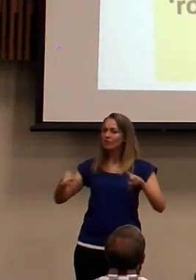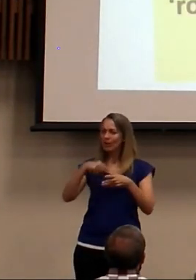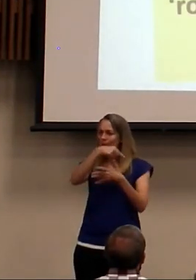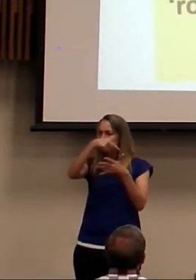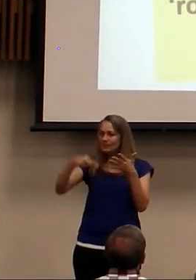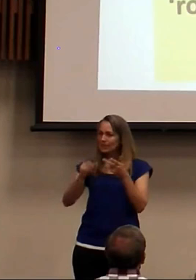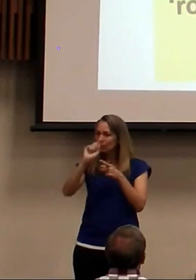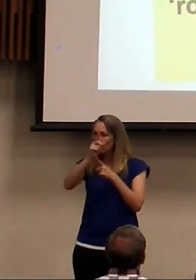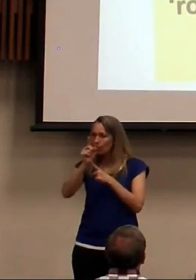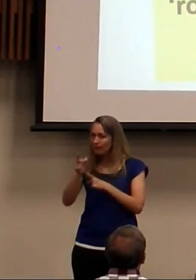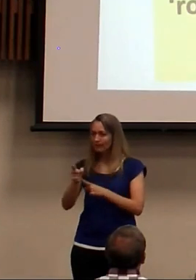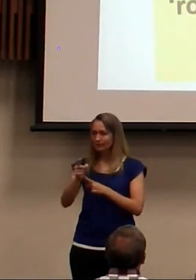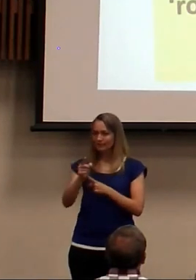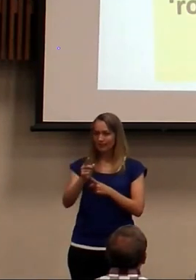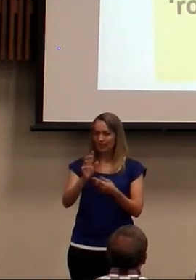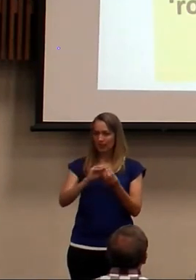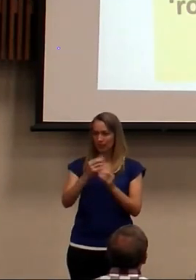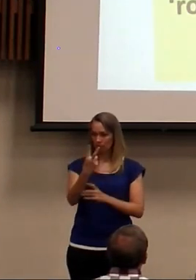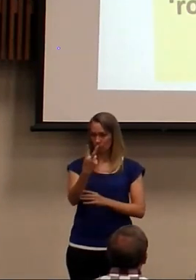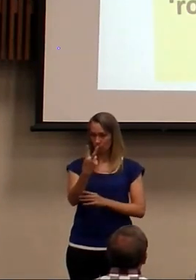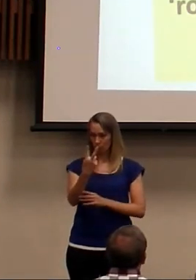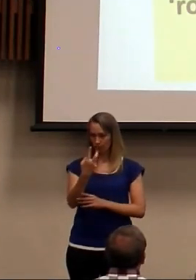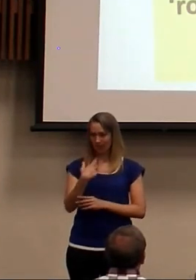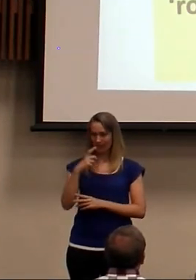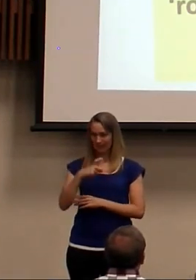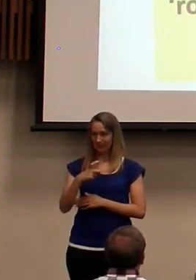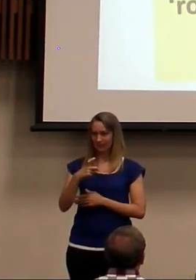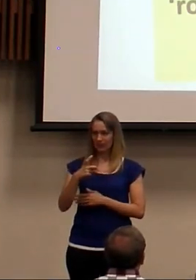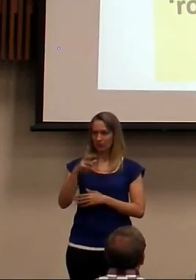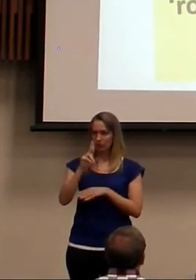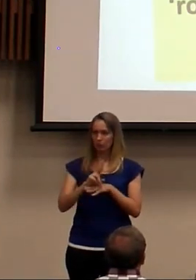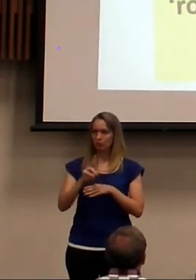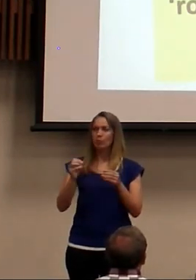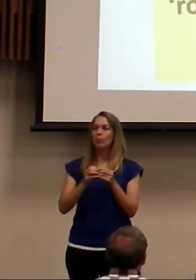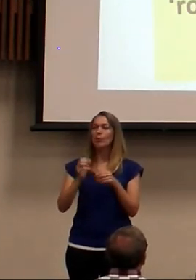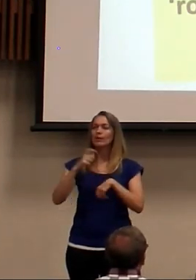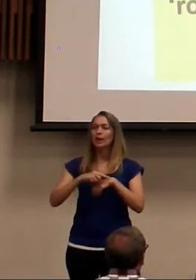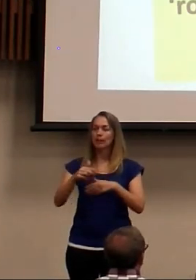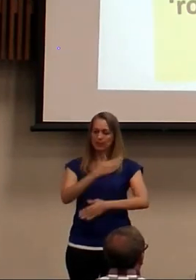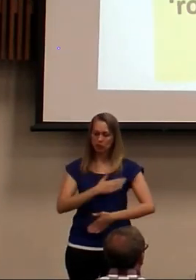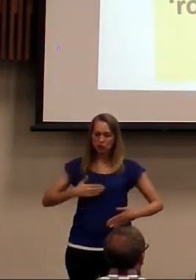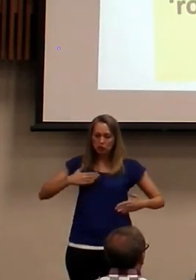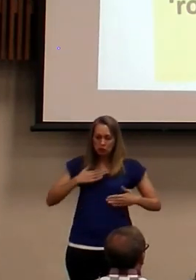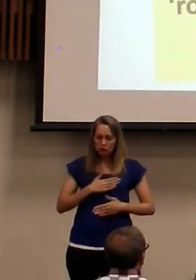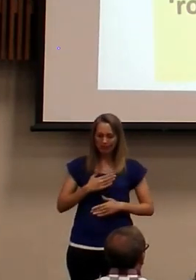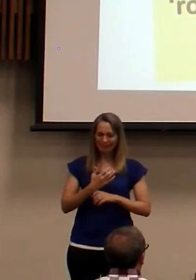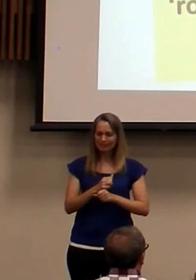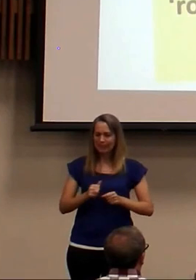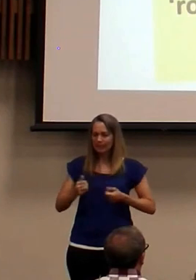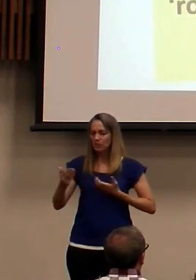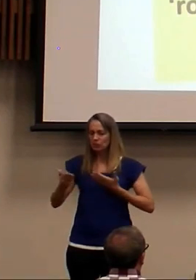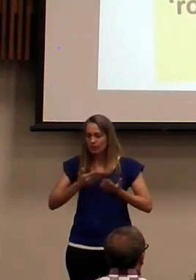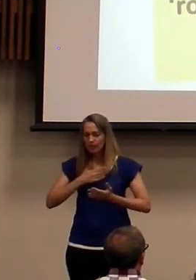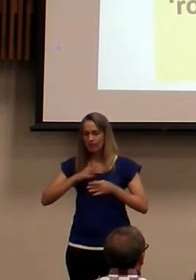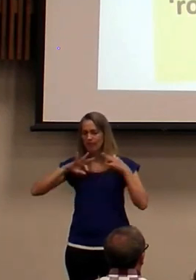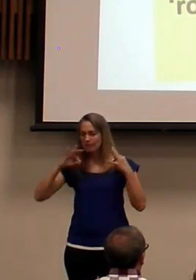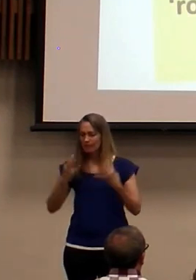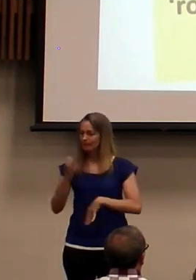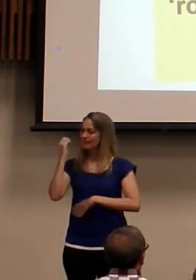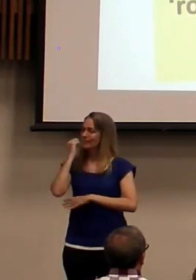number two, I need to focus more on enjoying, serving, and saving my family. Because every day in this world,